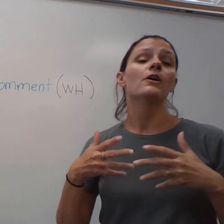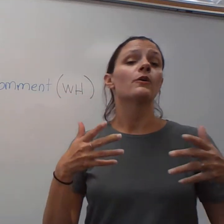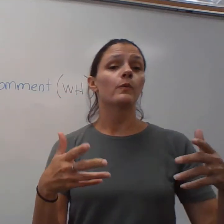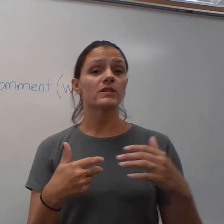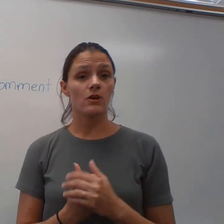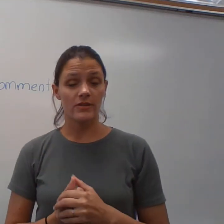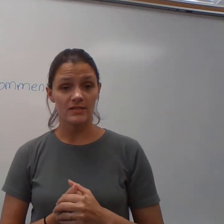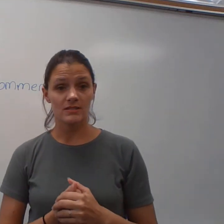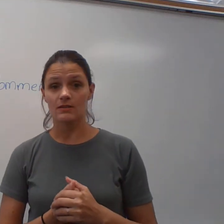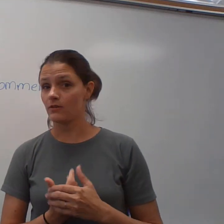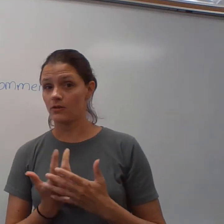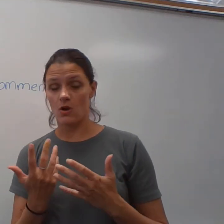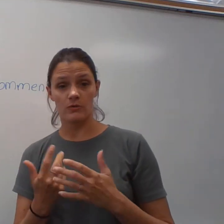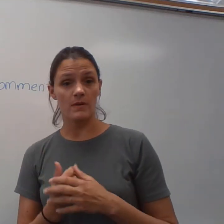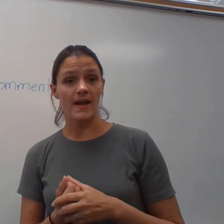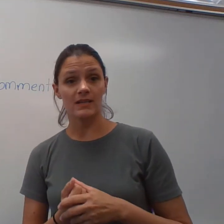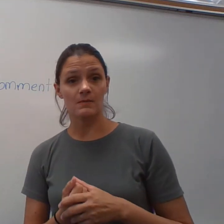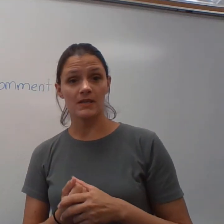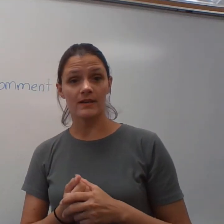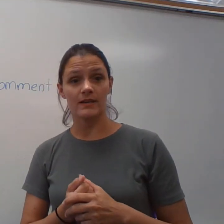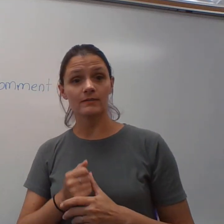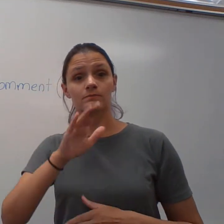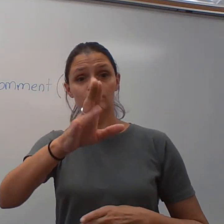We saw this all the way back at the beginning.